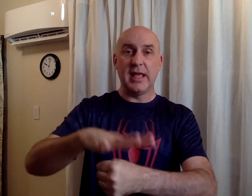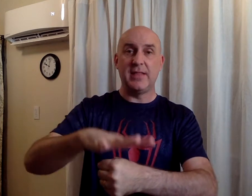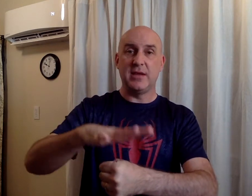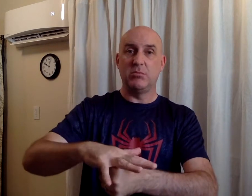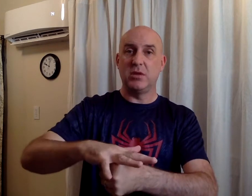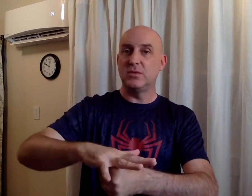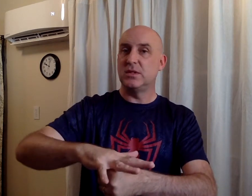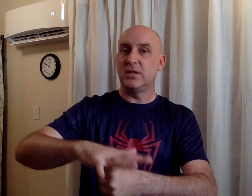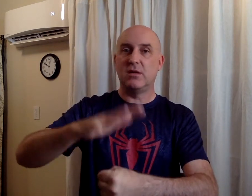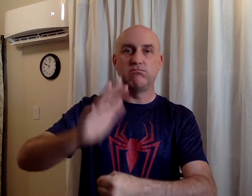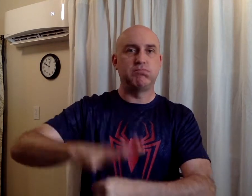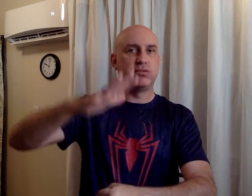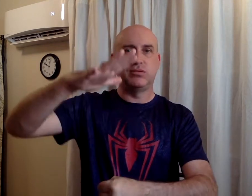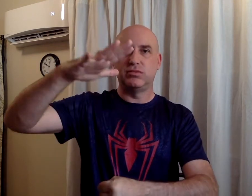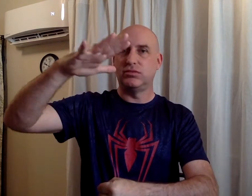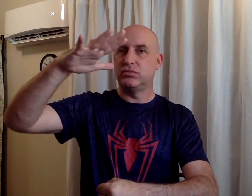then it blows the lid off.